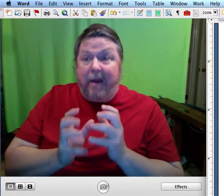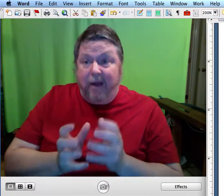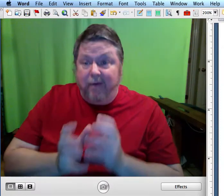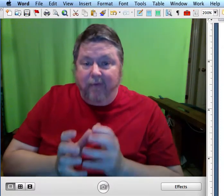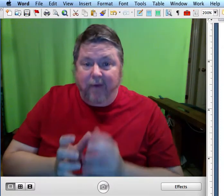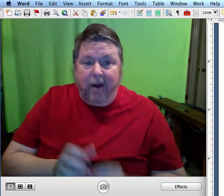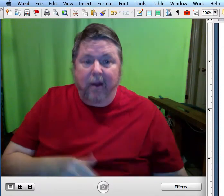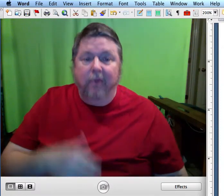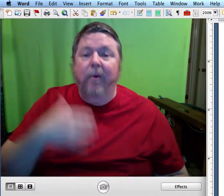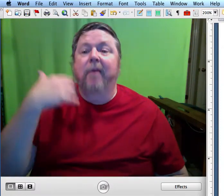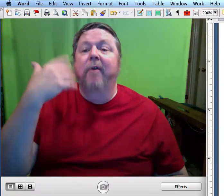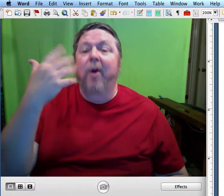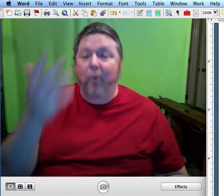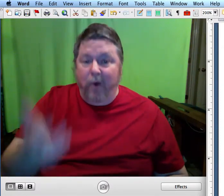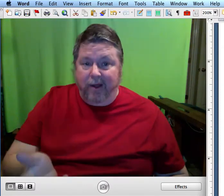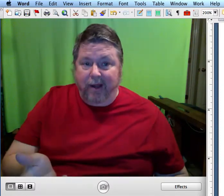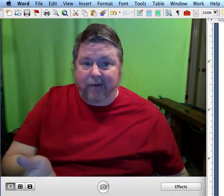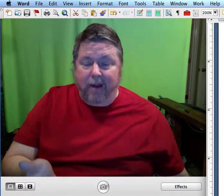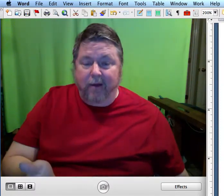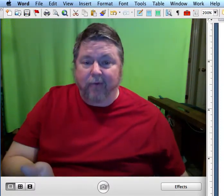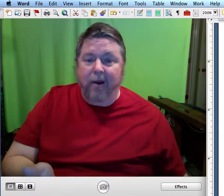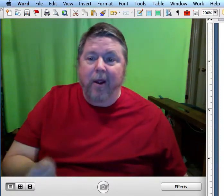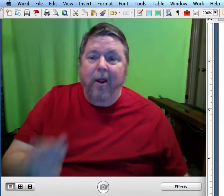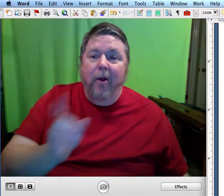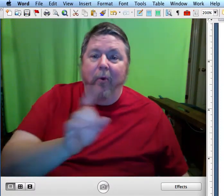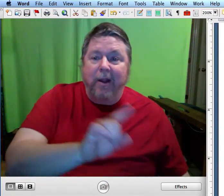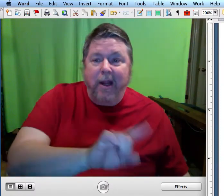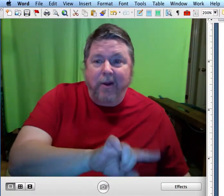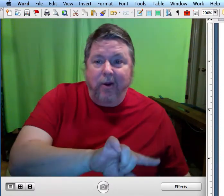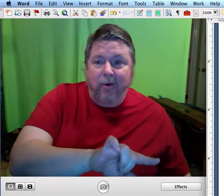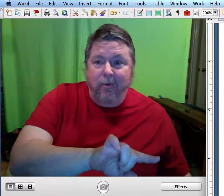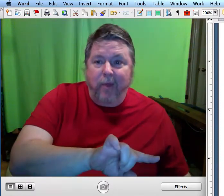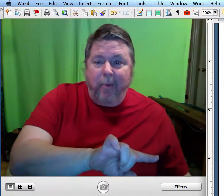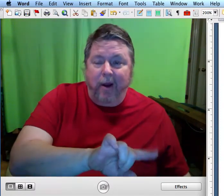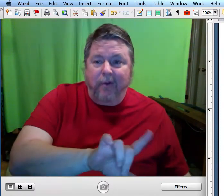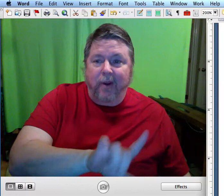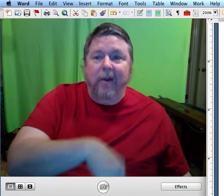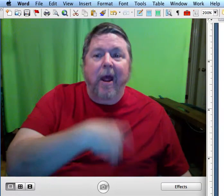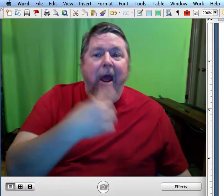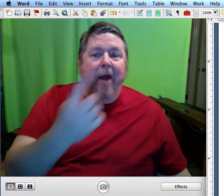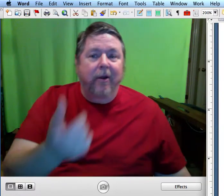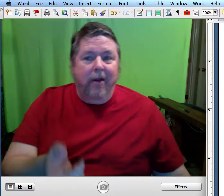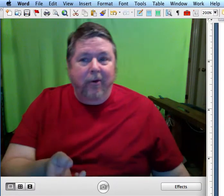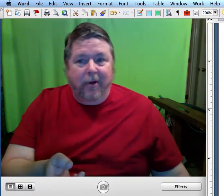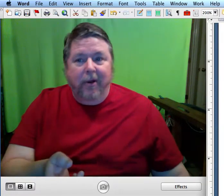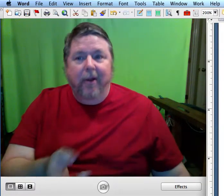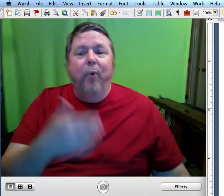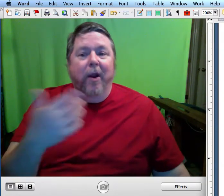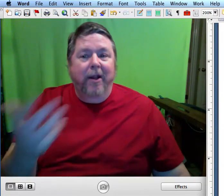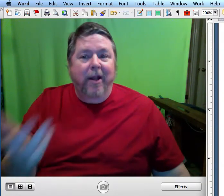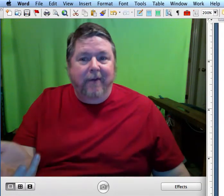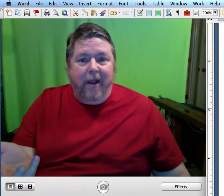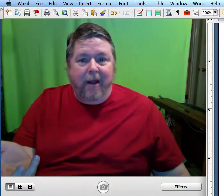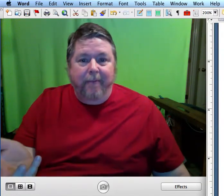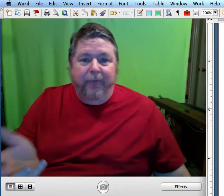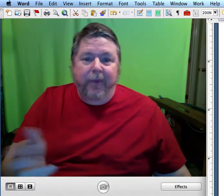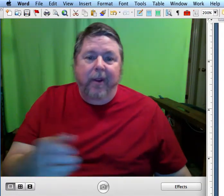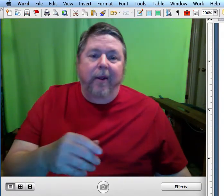that gets conveyed as well as what did they say, right? What did they do? They apologized. How did they do it? What did they